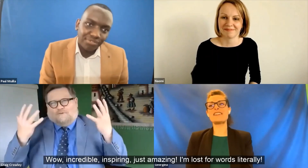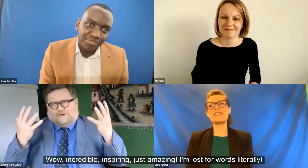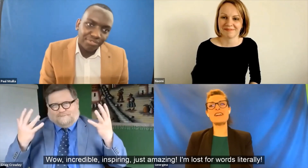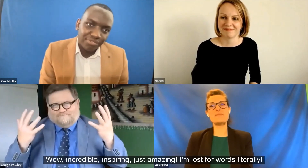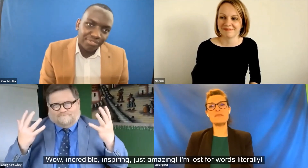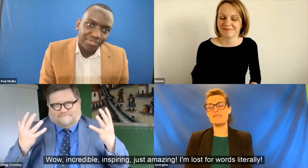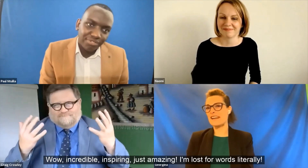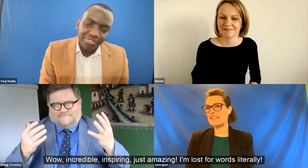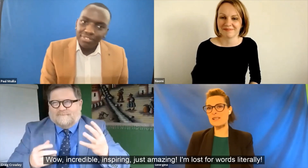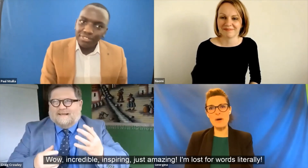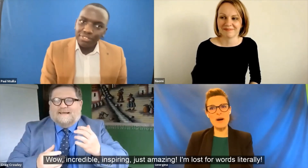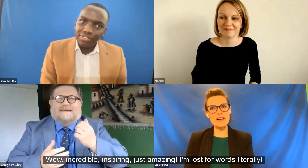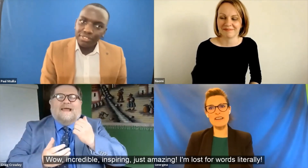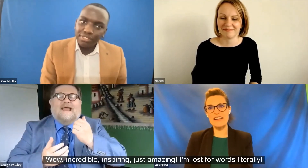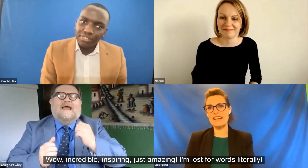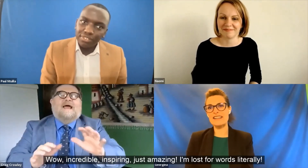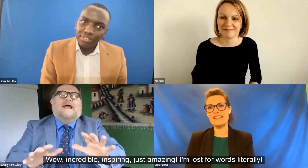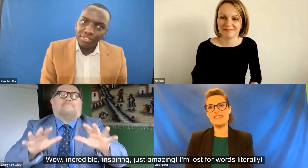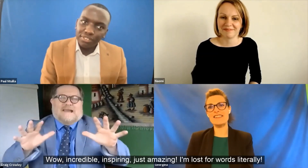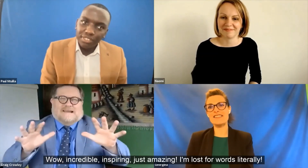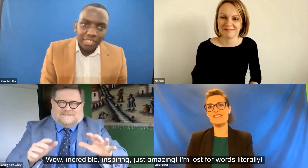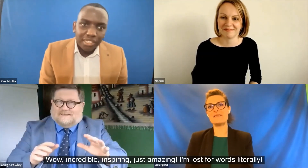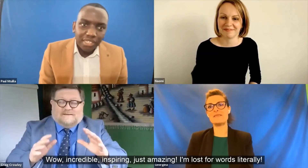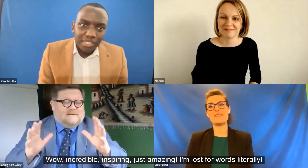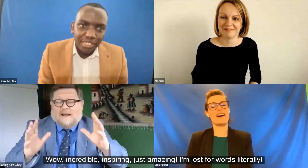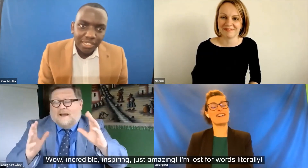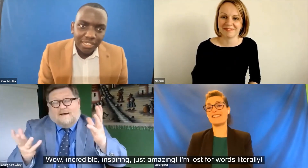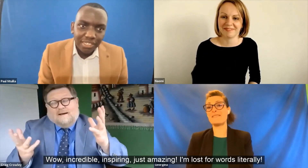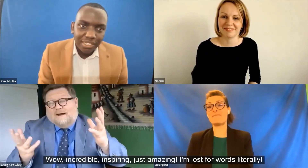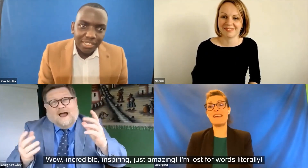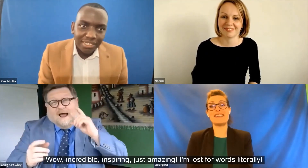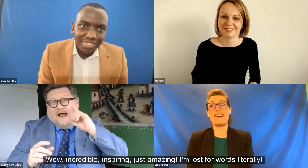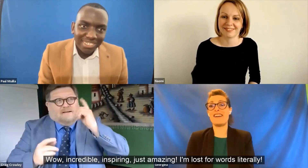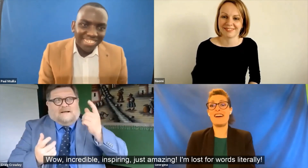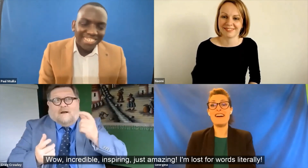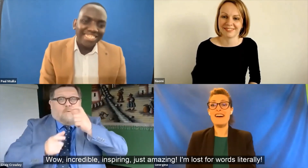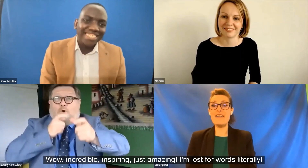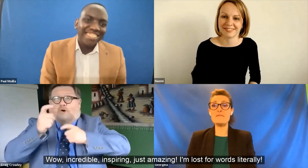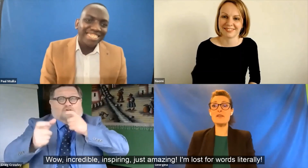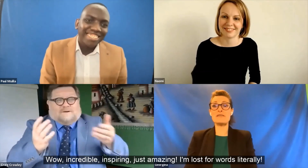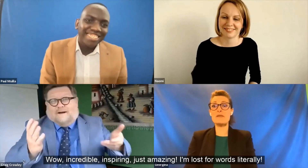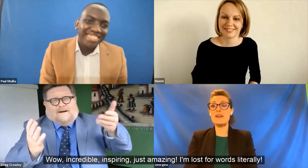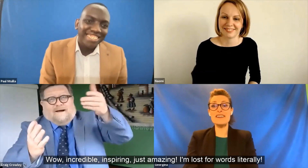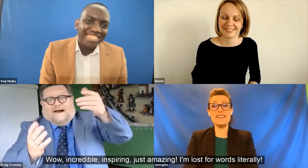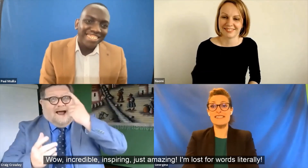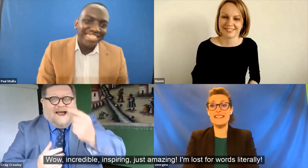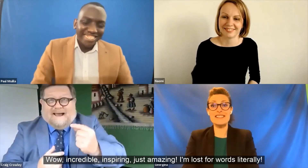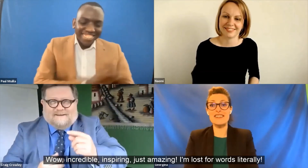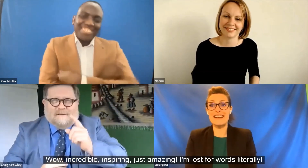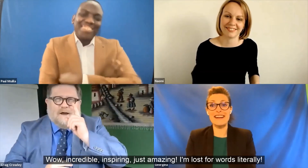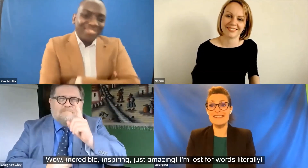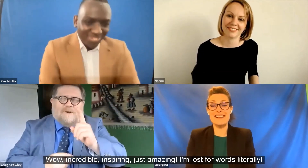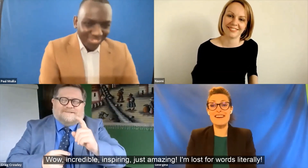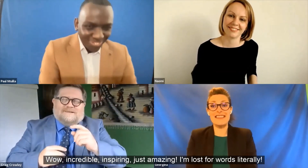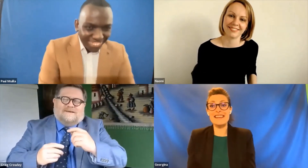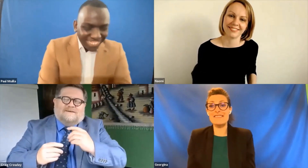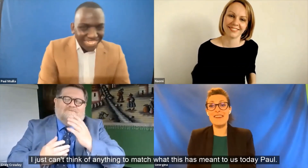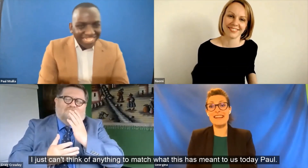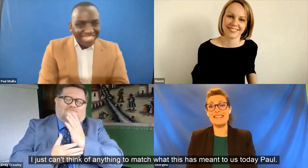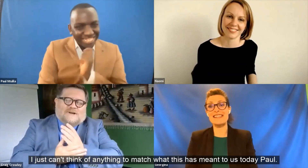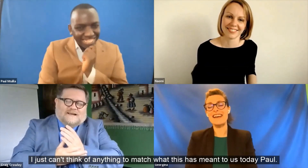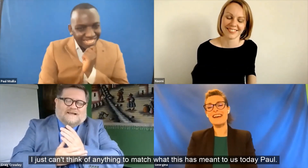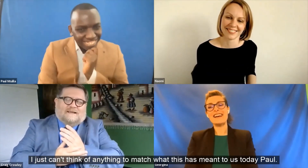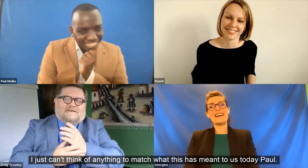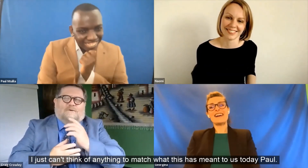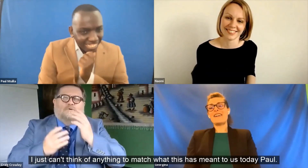Wow, incredible, inspiring, just amazing. I'm lost for words, literally. I just can't think of